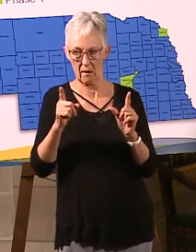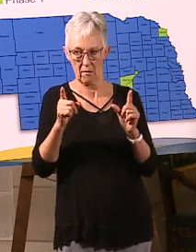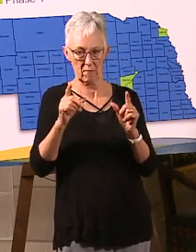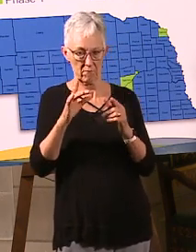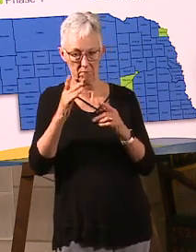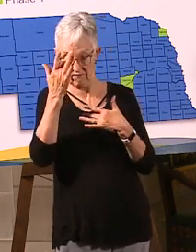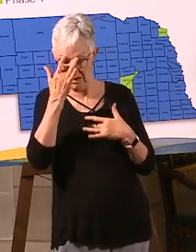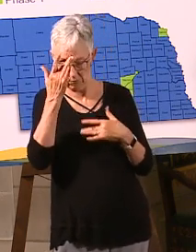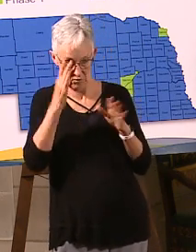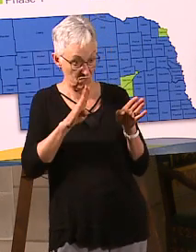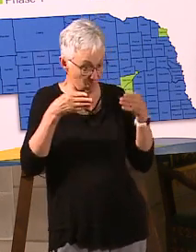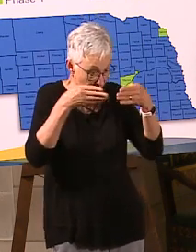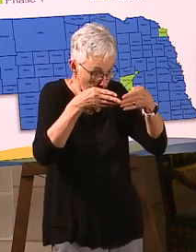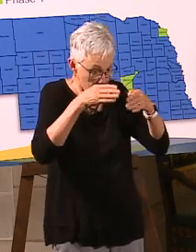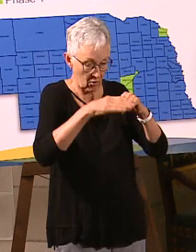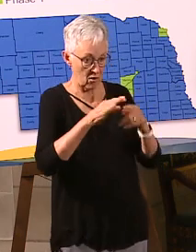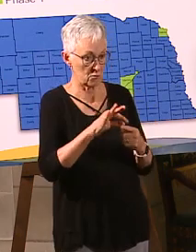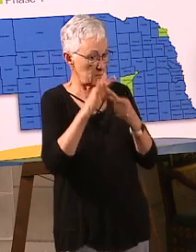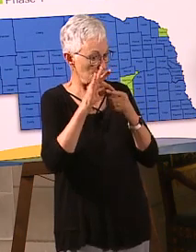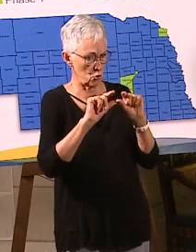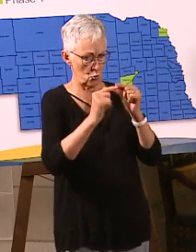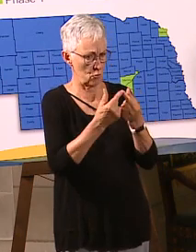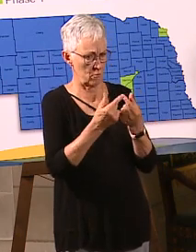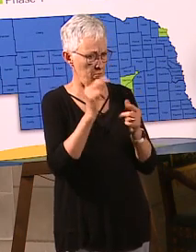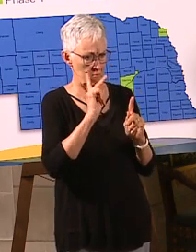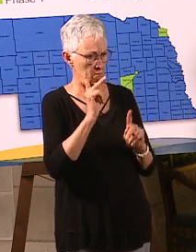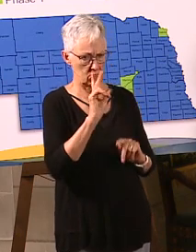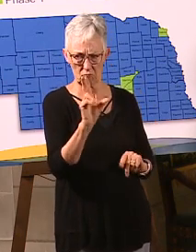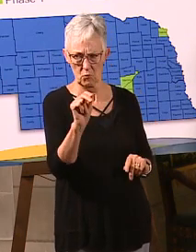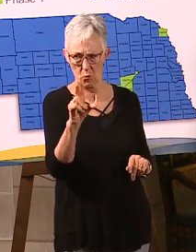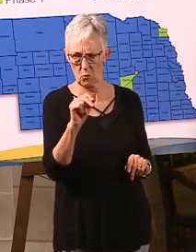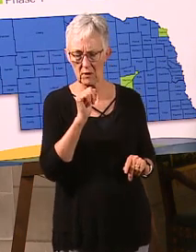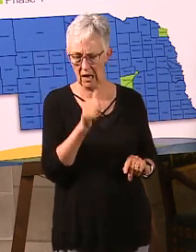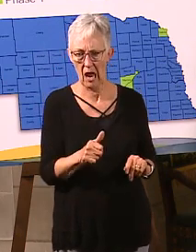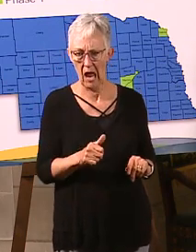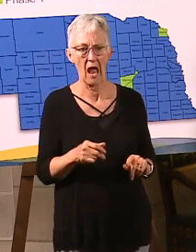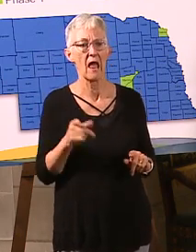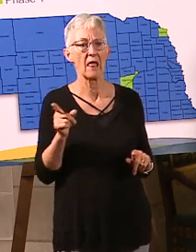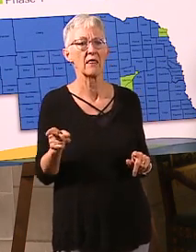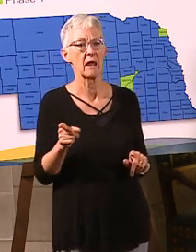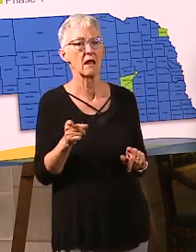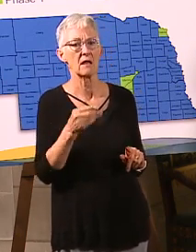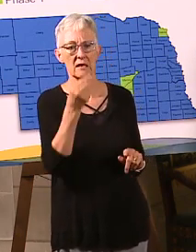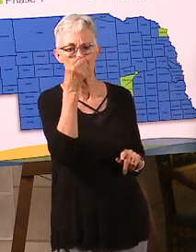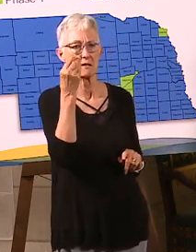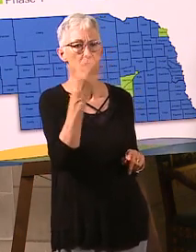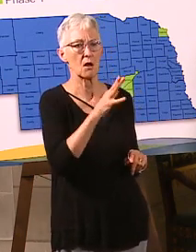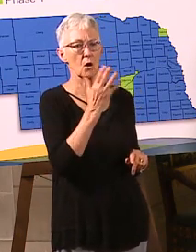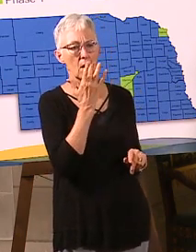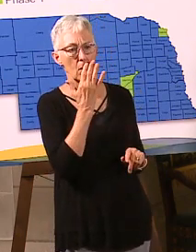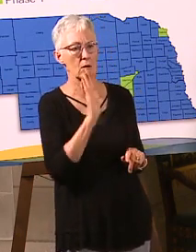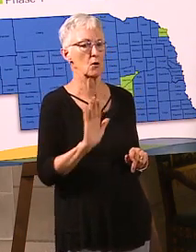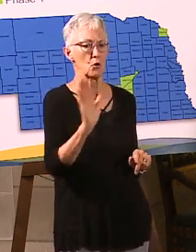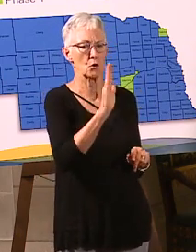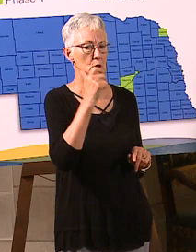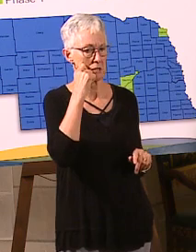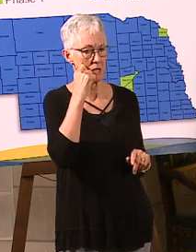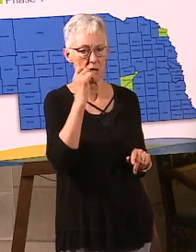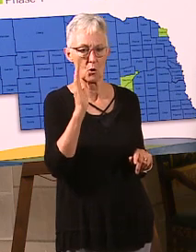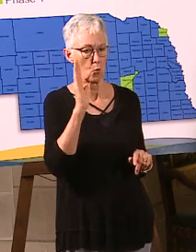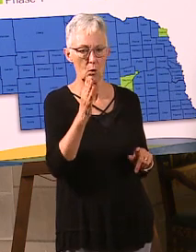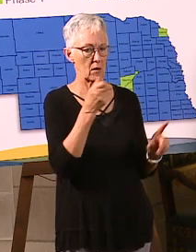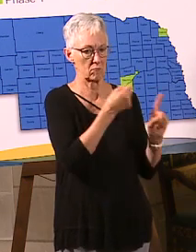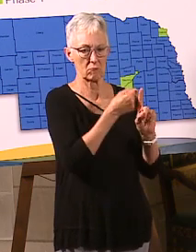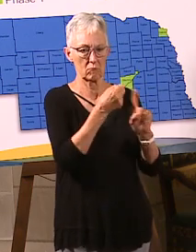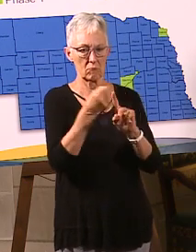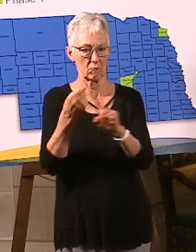need, that we're not discriminating against one group versus another group, and that the virus doesn't care who you are, it's going to come after you. Do you suppose the